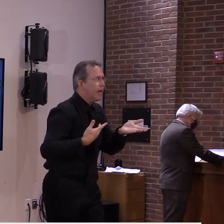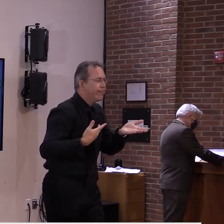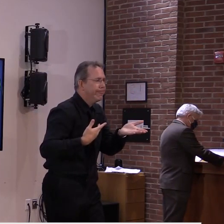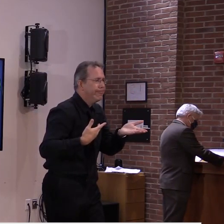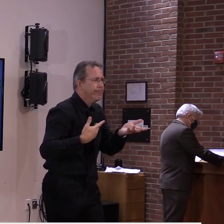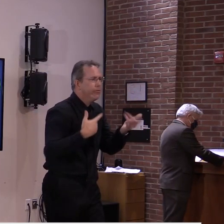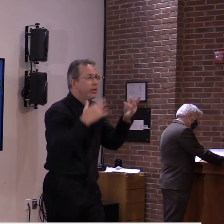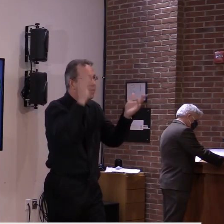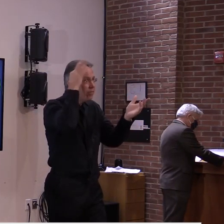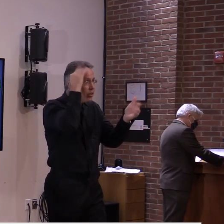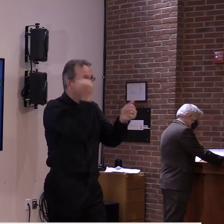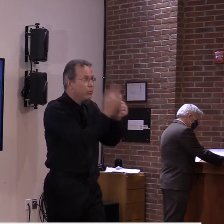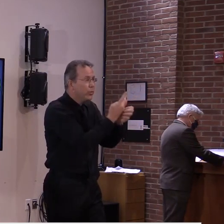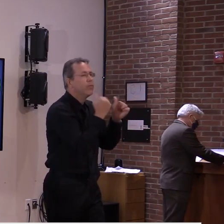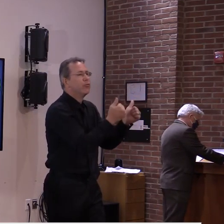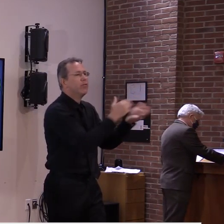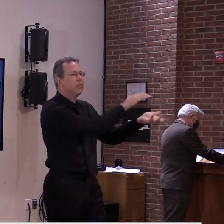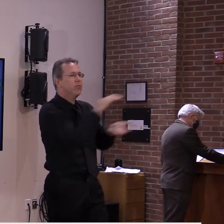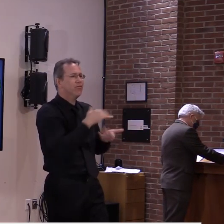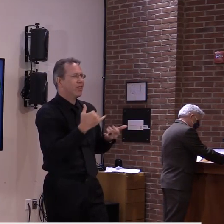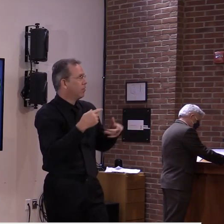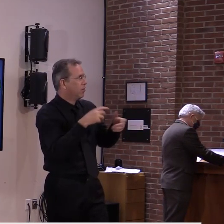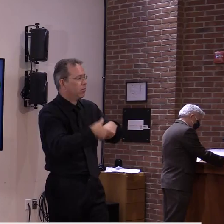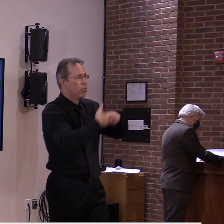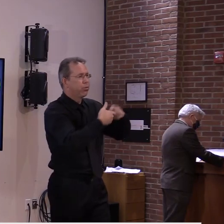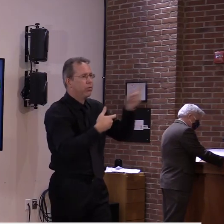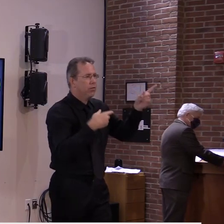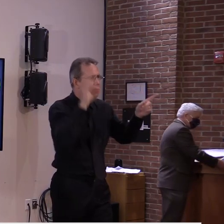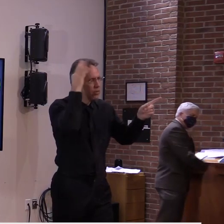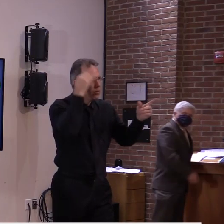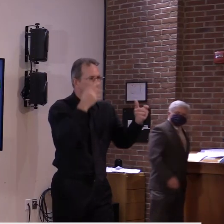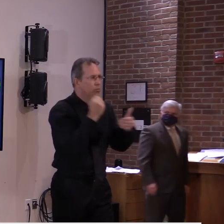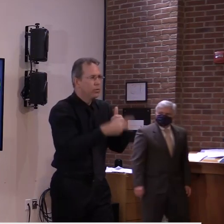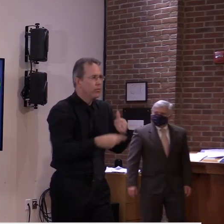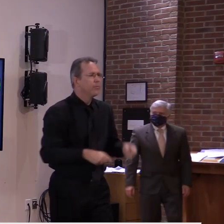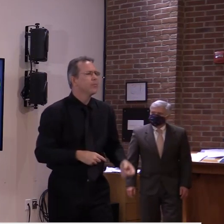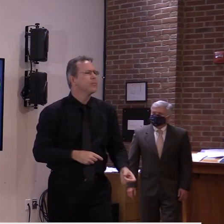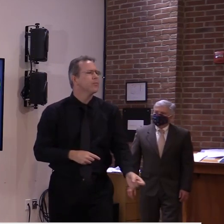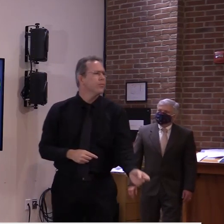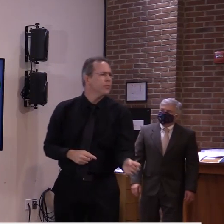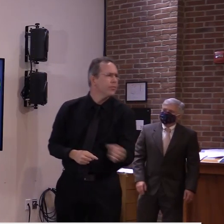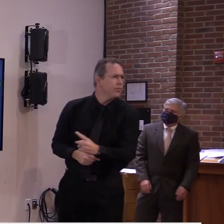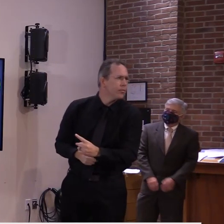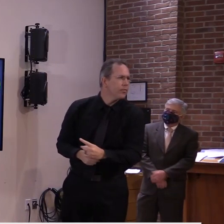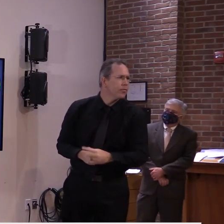Right. Do you know how much of the Moderna vaccine from what will begin?